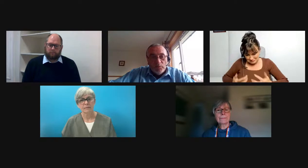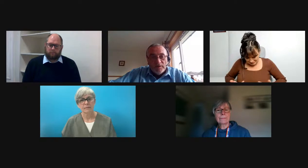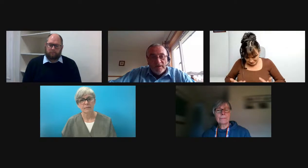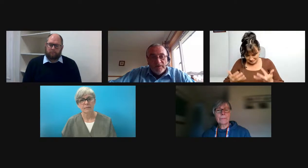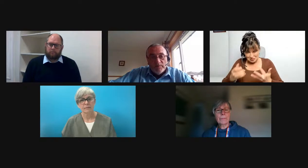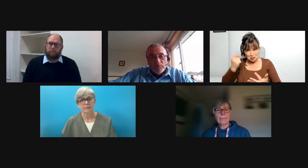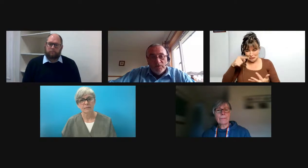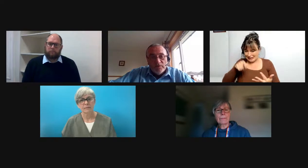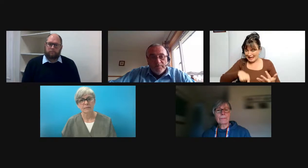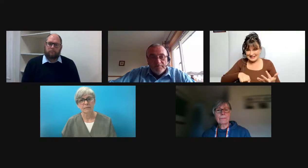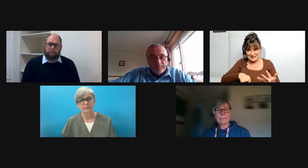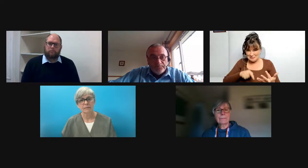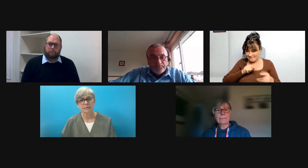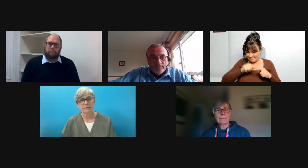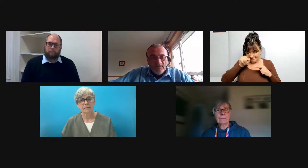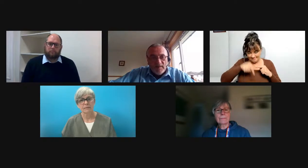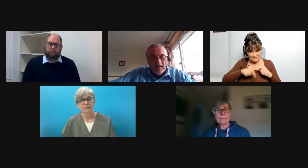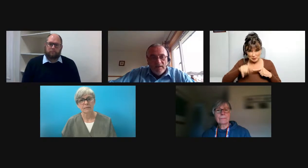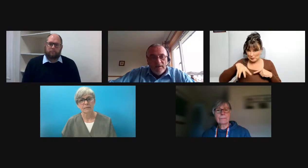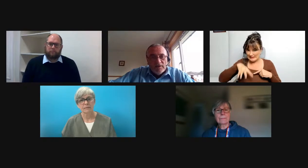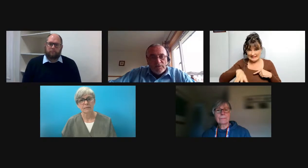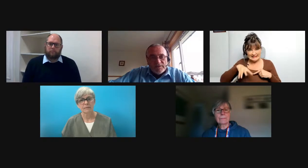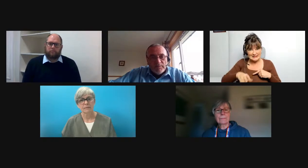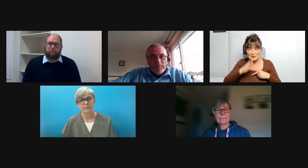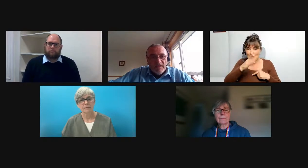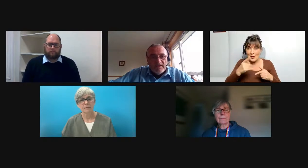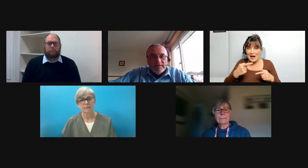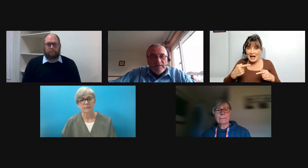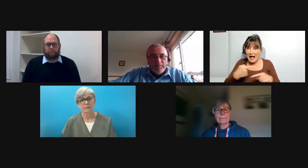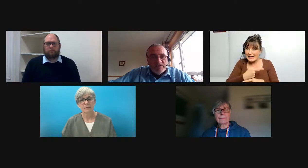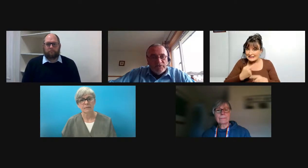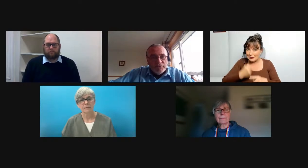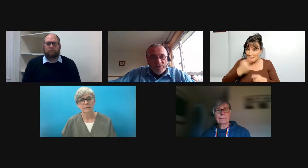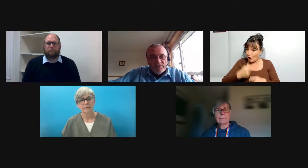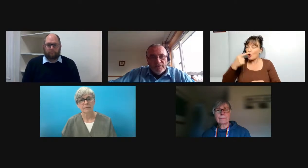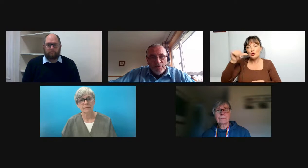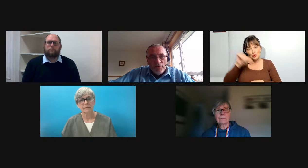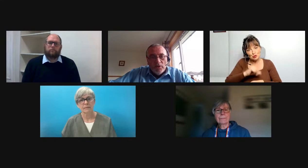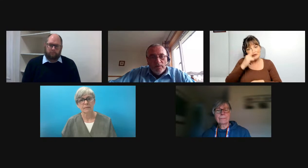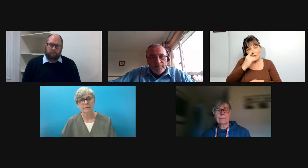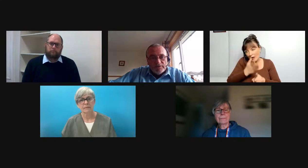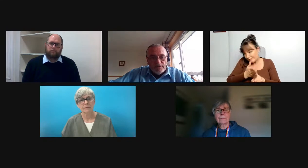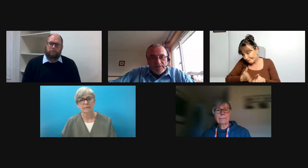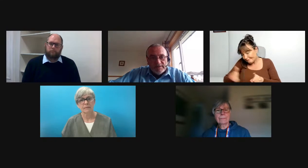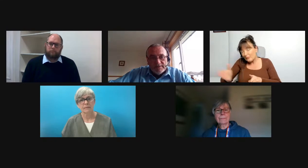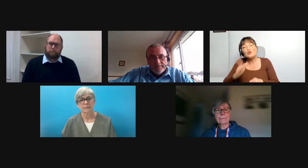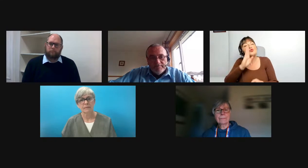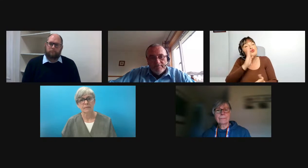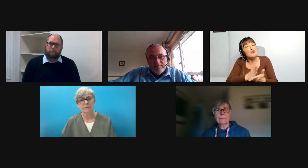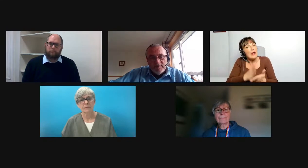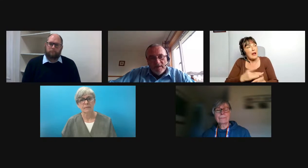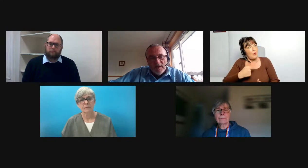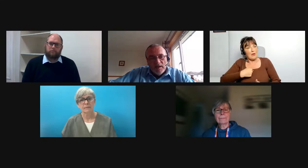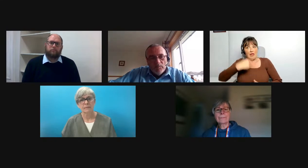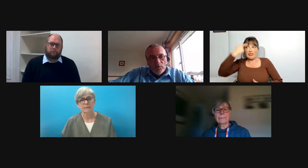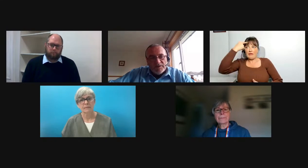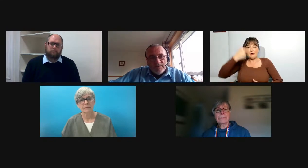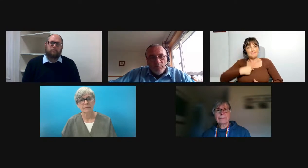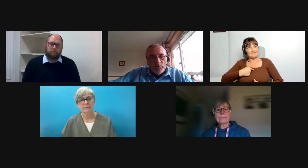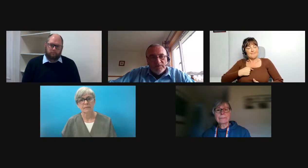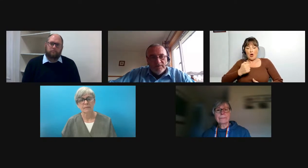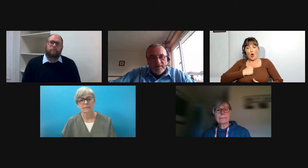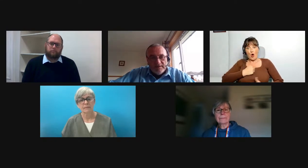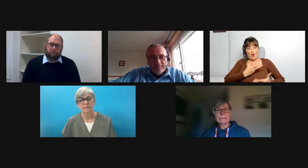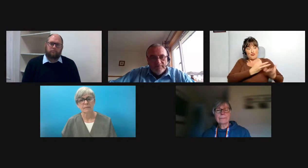and support available to them. So it's about making the best use of resources.